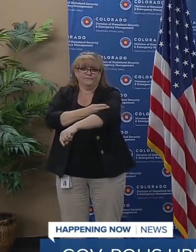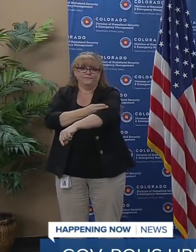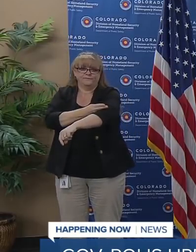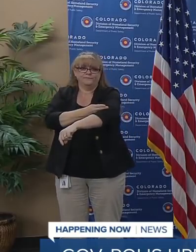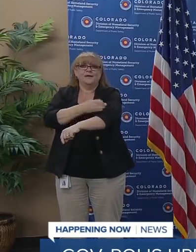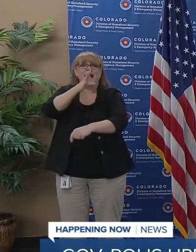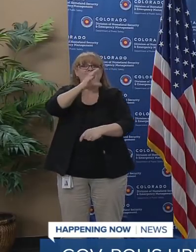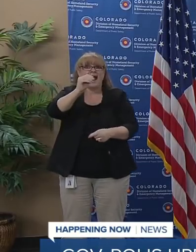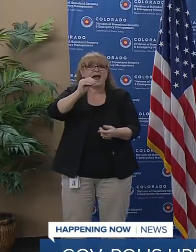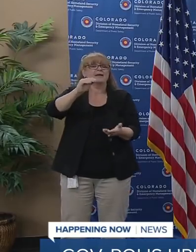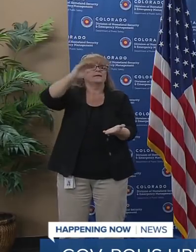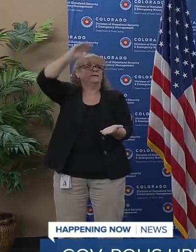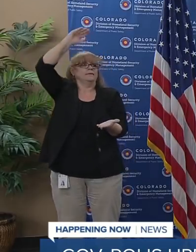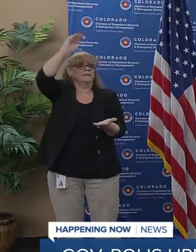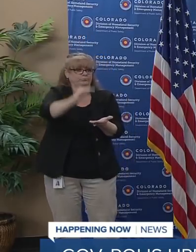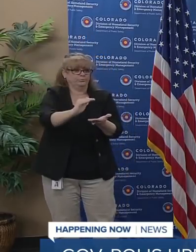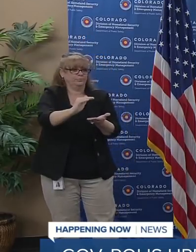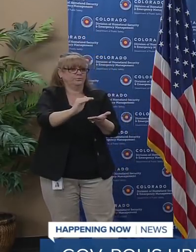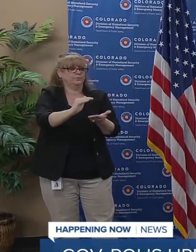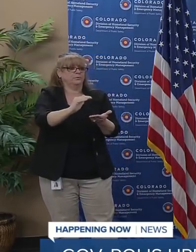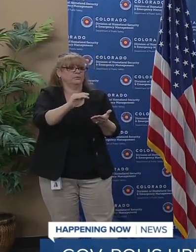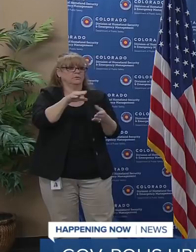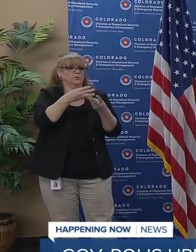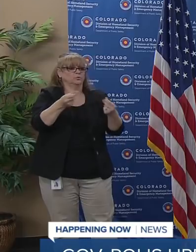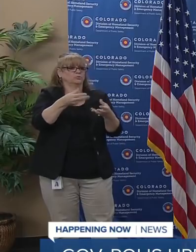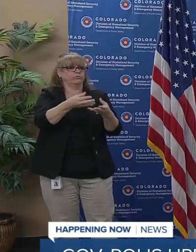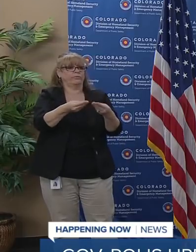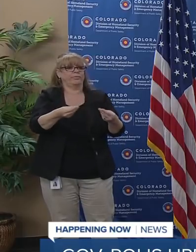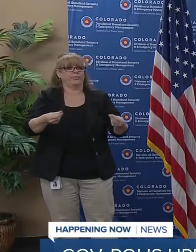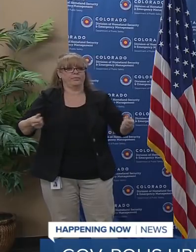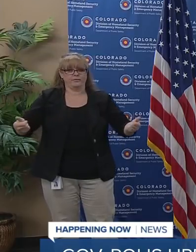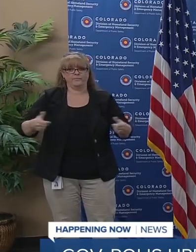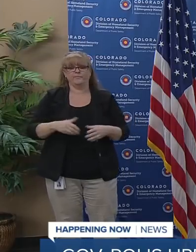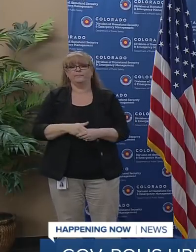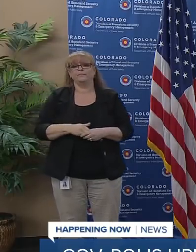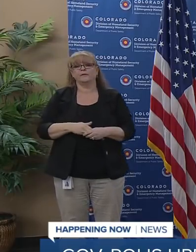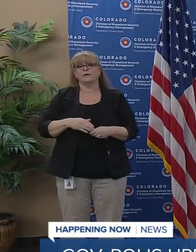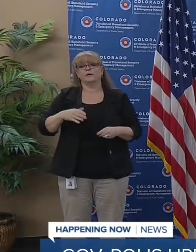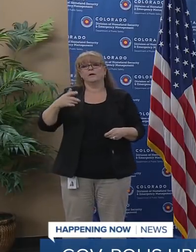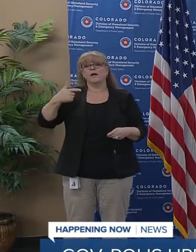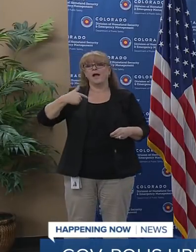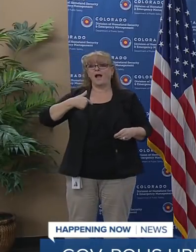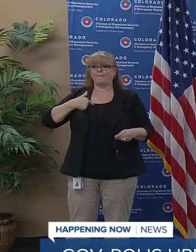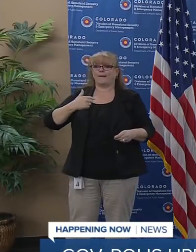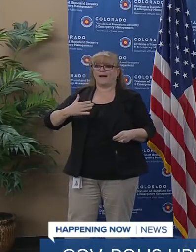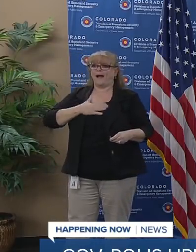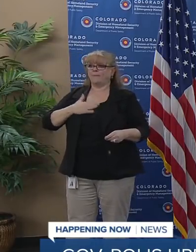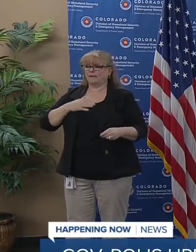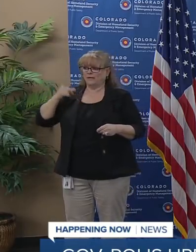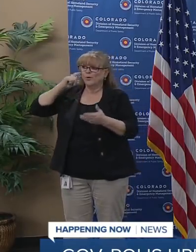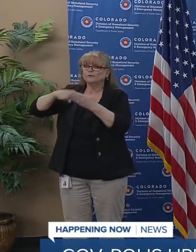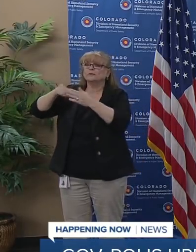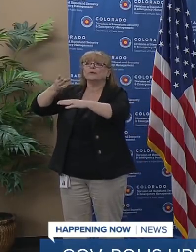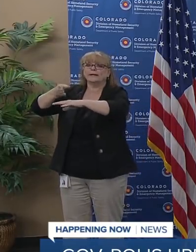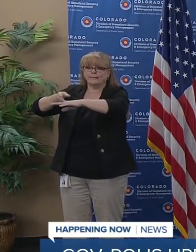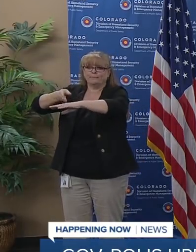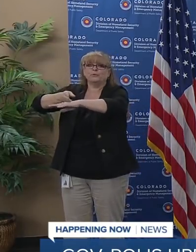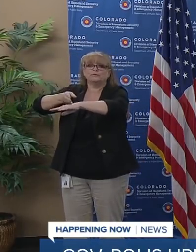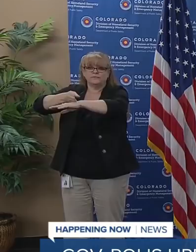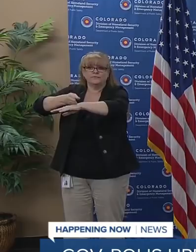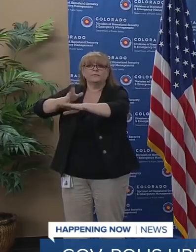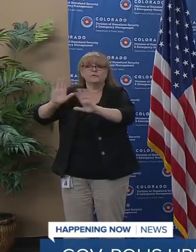made enormous progress on testing. I mean, a month ago, like much of the country, Colorado was building it from scratch, about 160 per day.